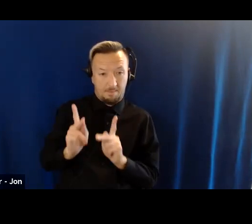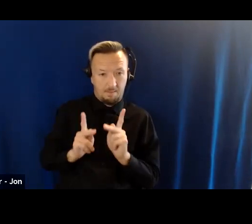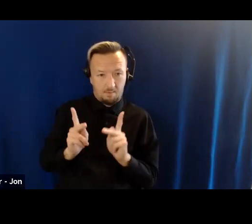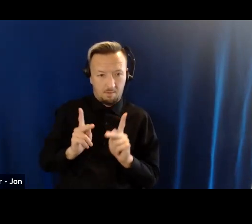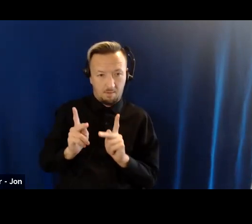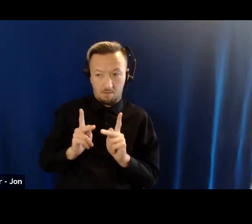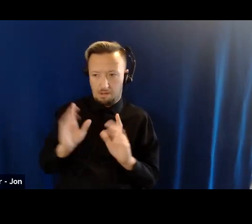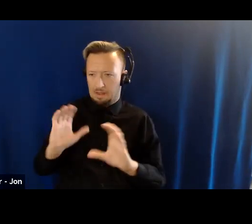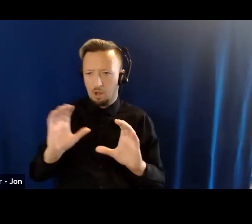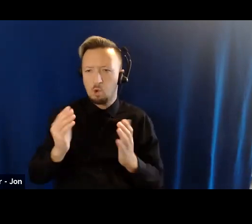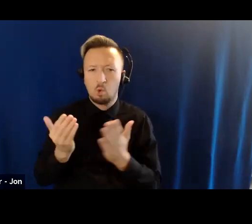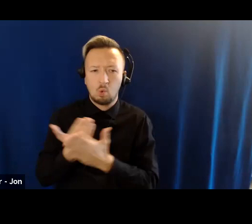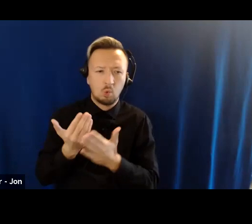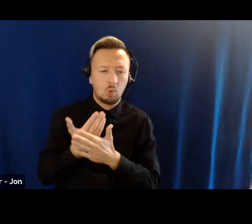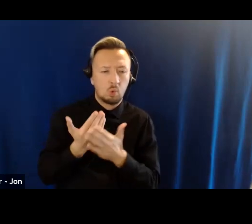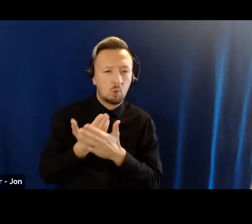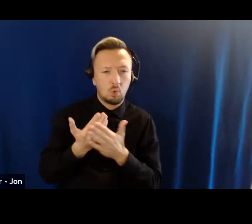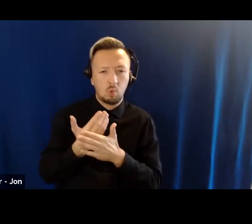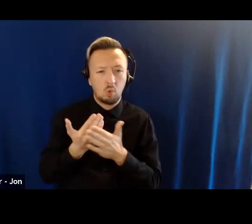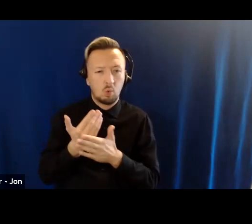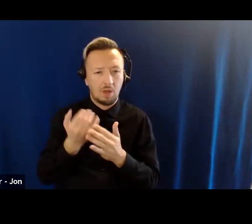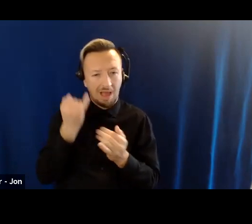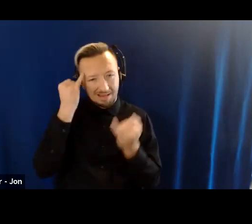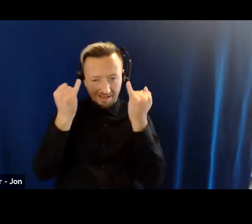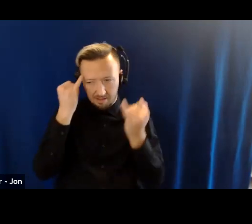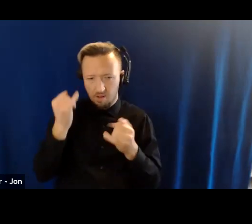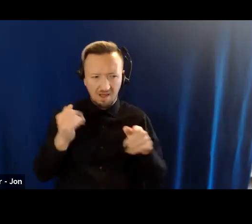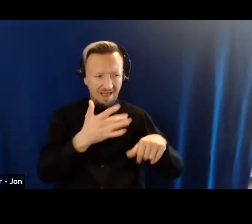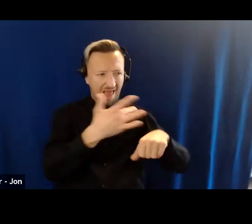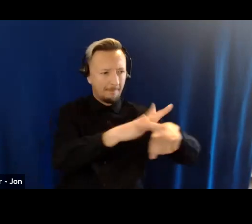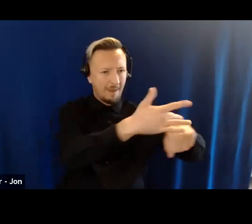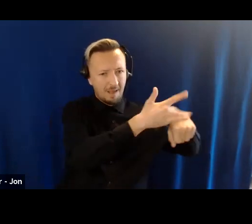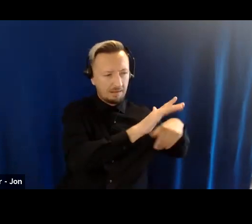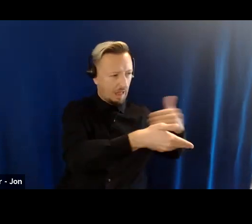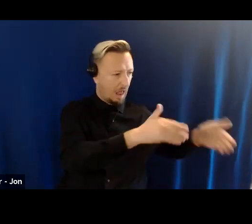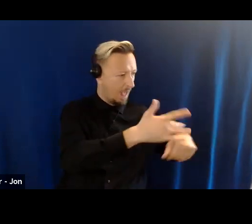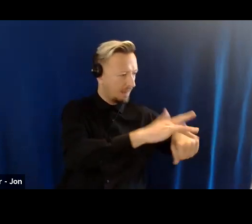of new and innovative ways to fill those beds.